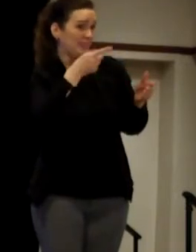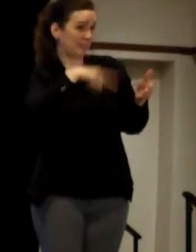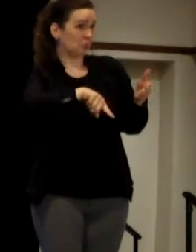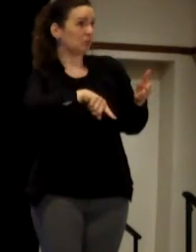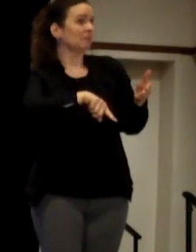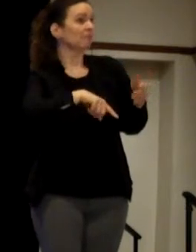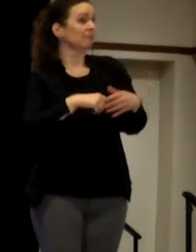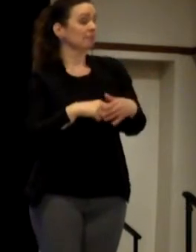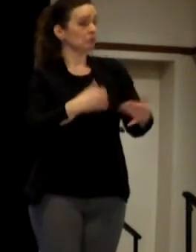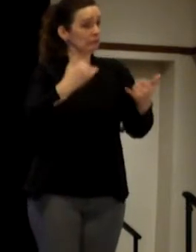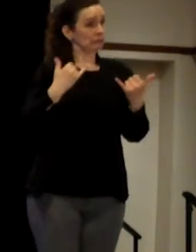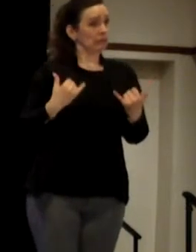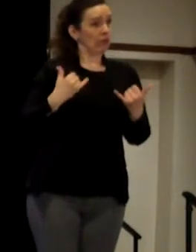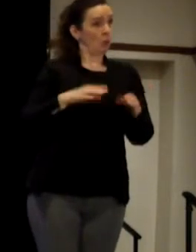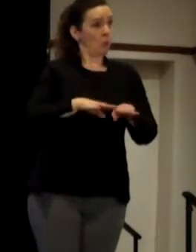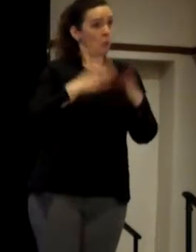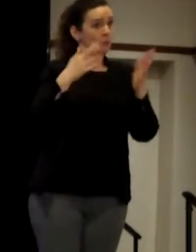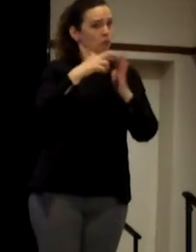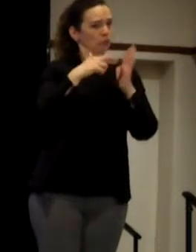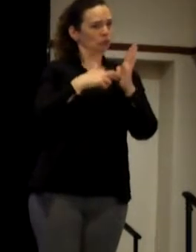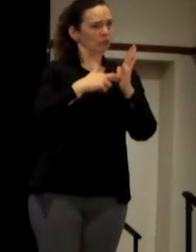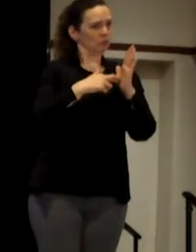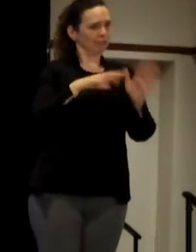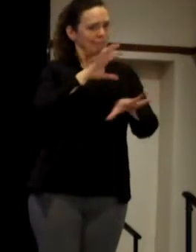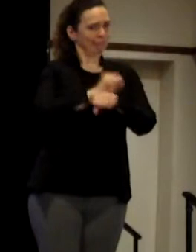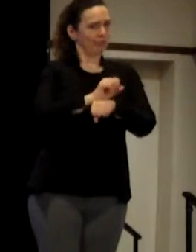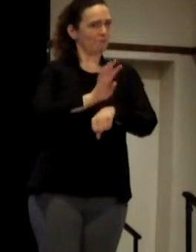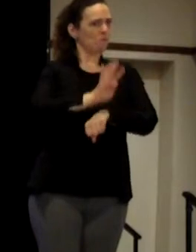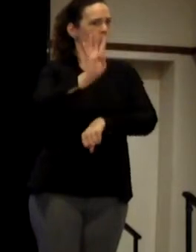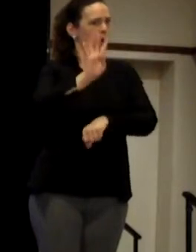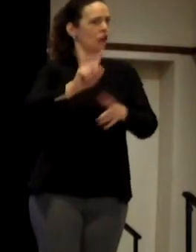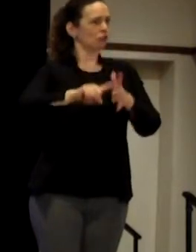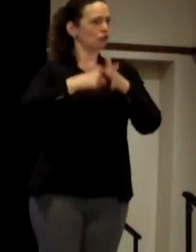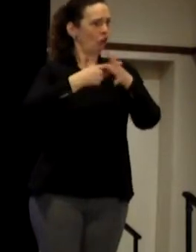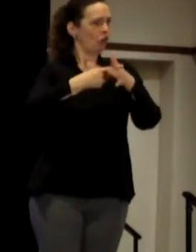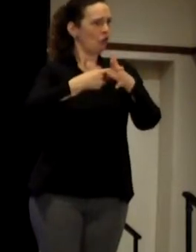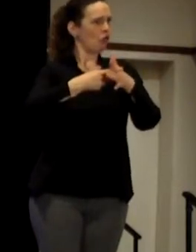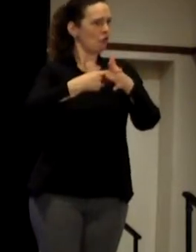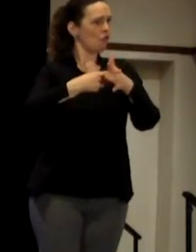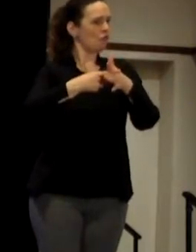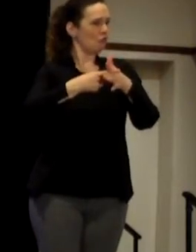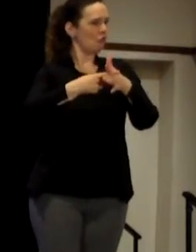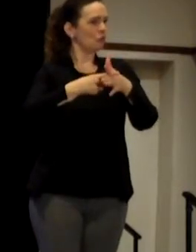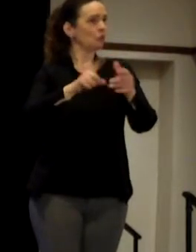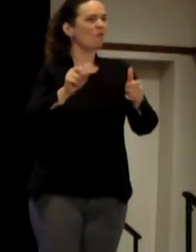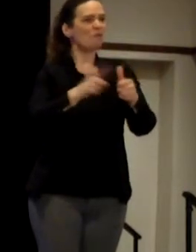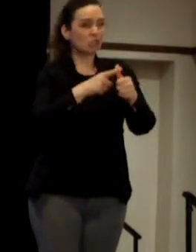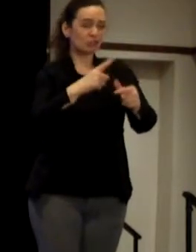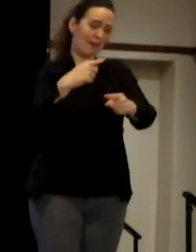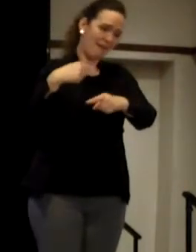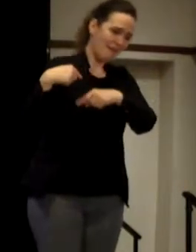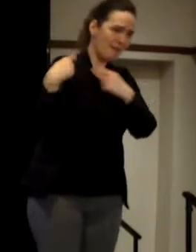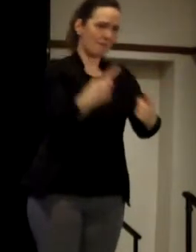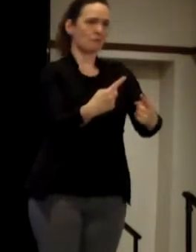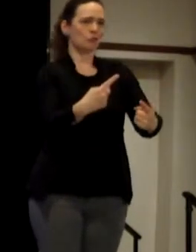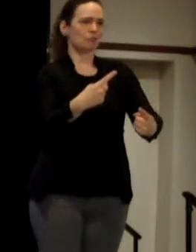first ever drive-through. How many are there? The two clinics will be Monday and Tuesday. If they're successful, we